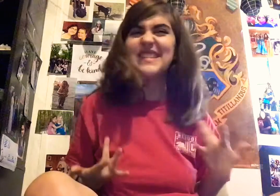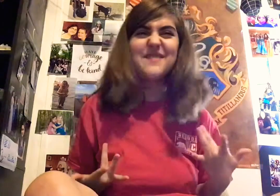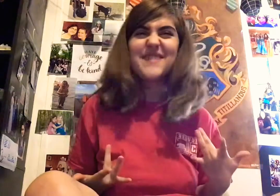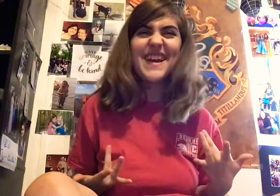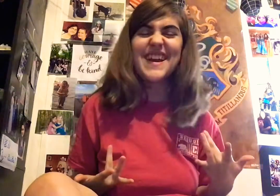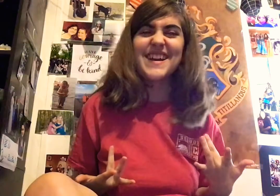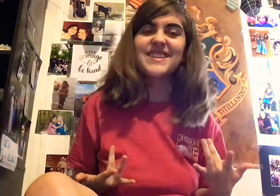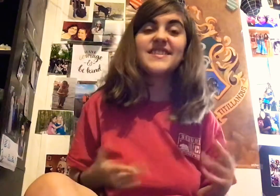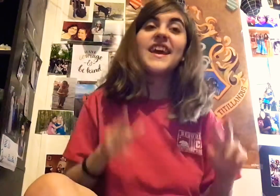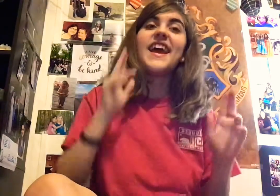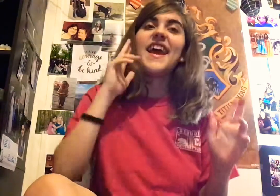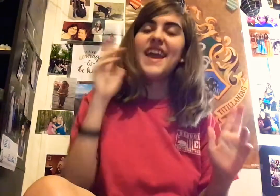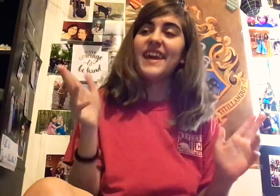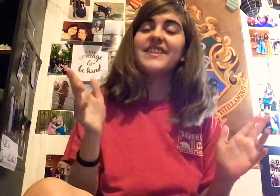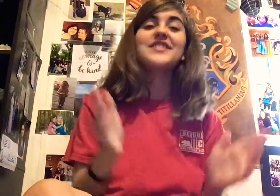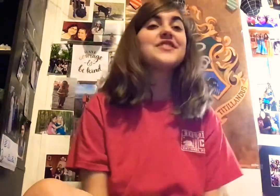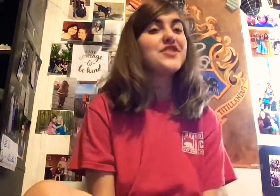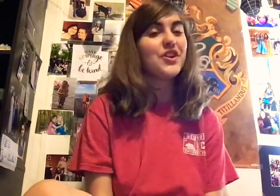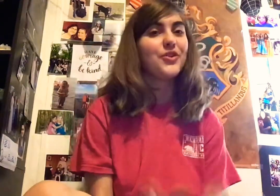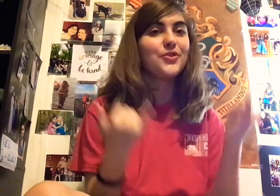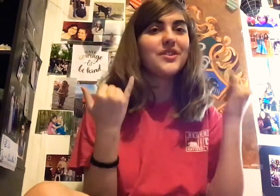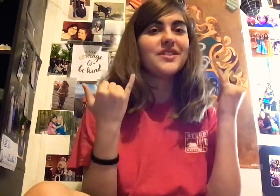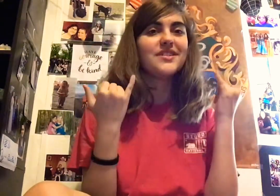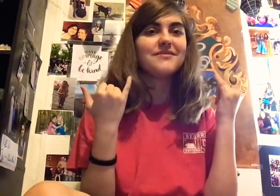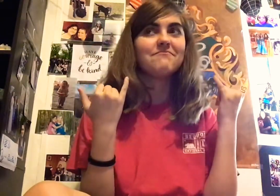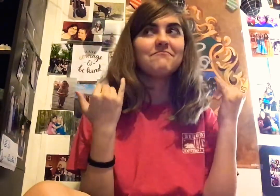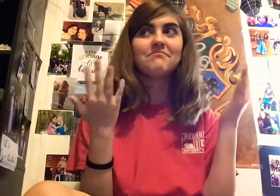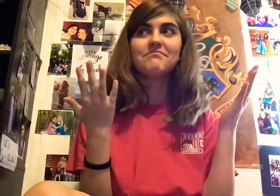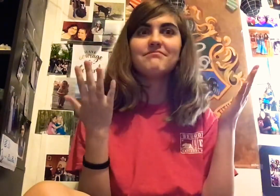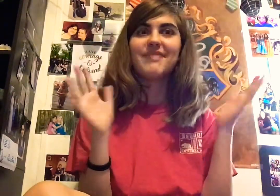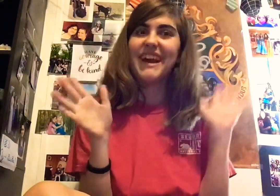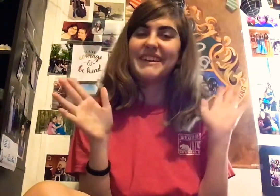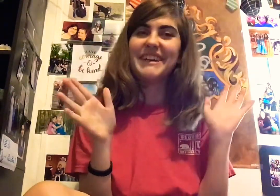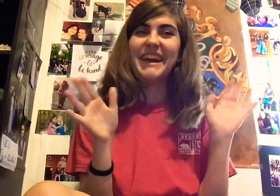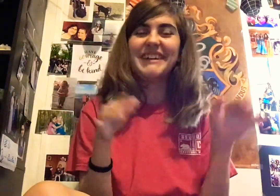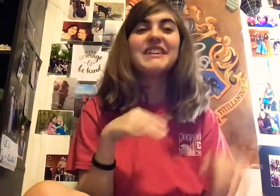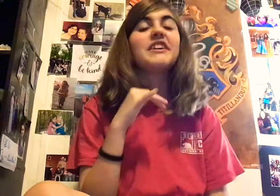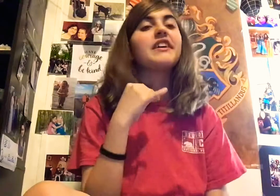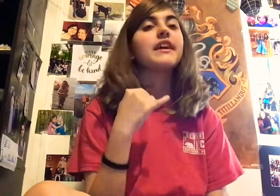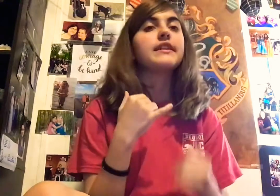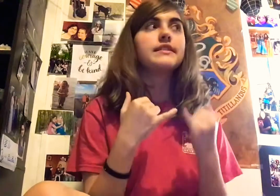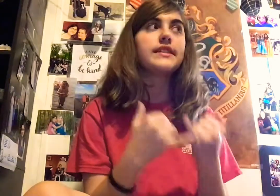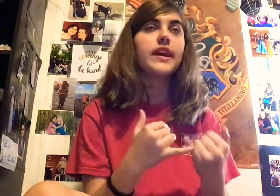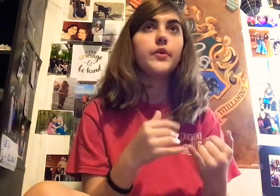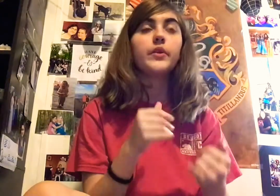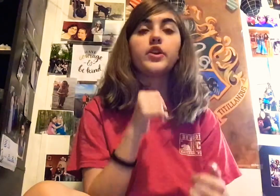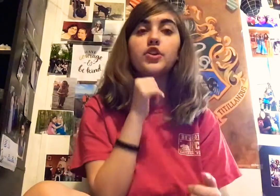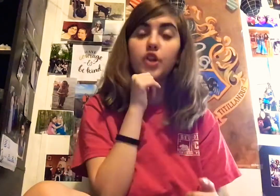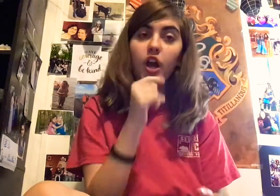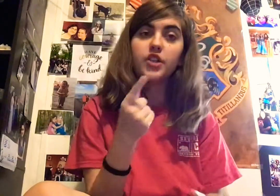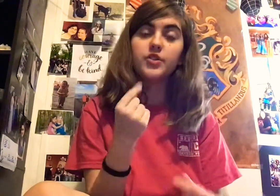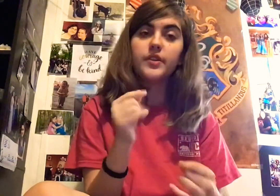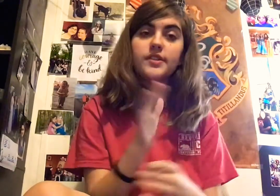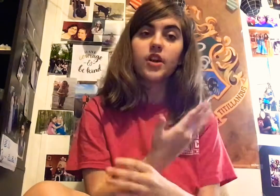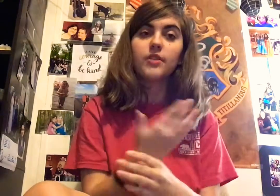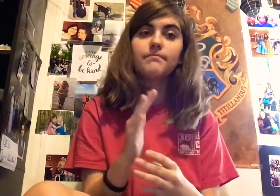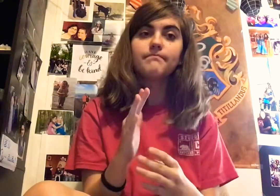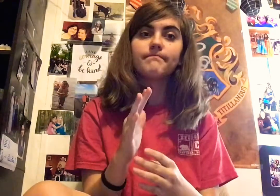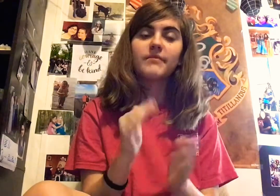What's up, guys? Hey, so, hi, yeah. Okay, today we are not doing a song,